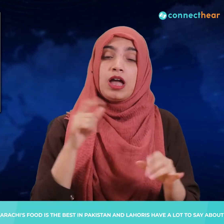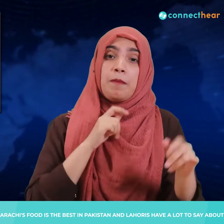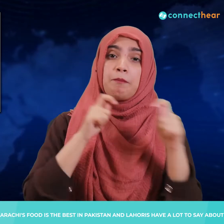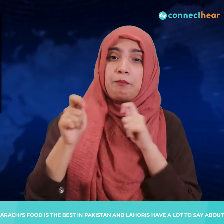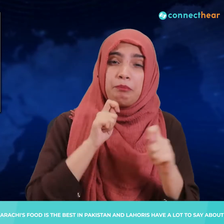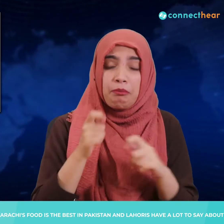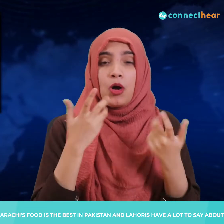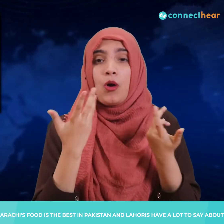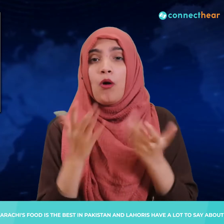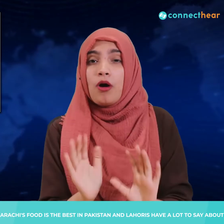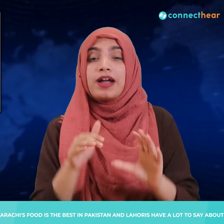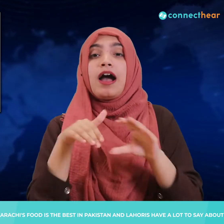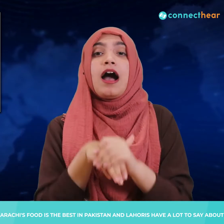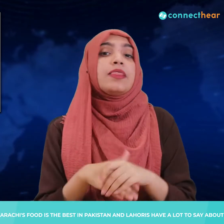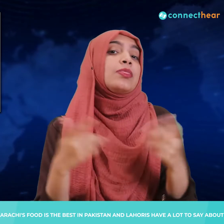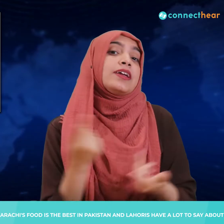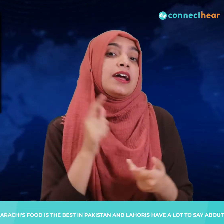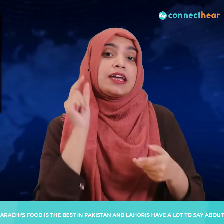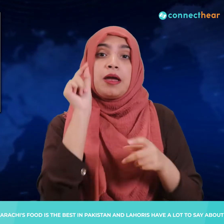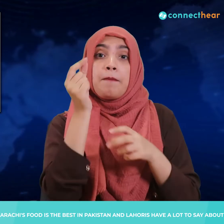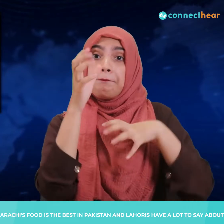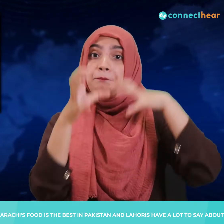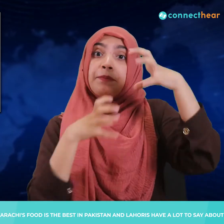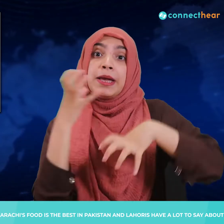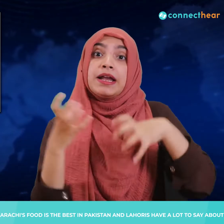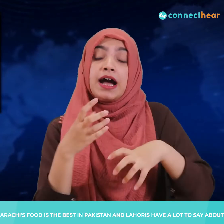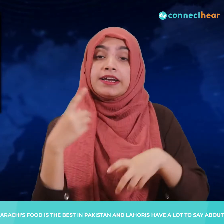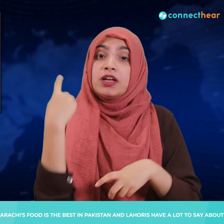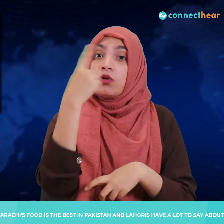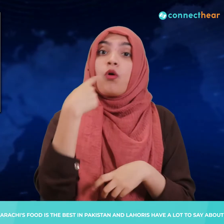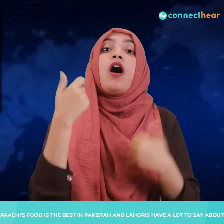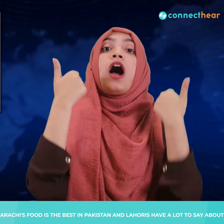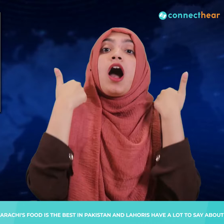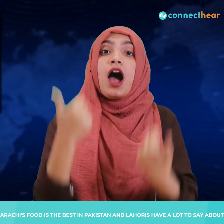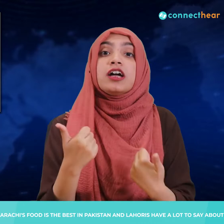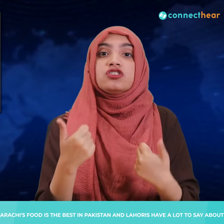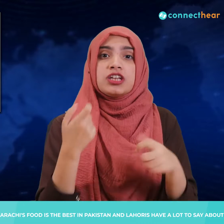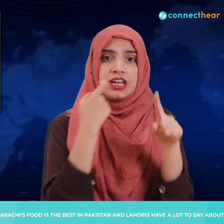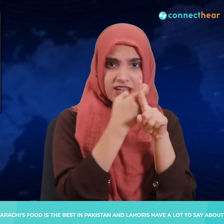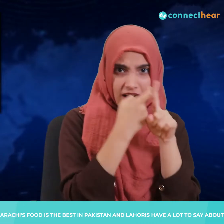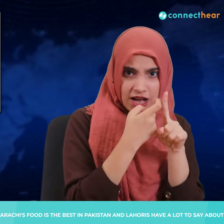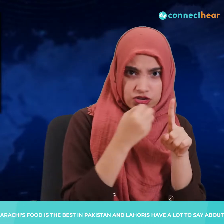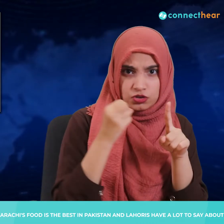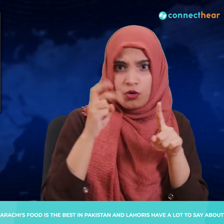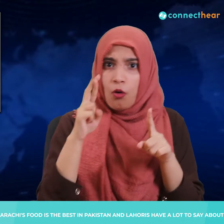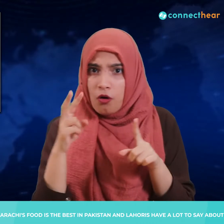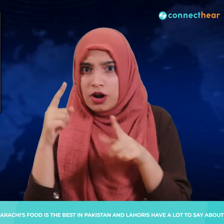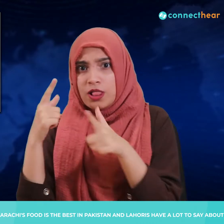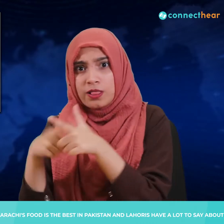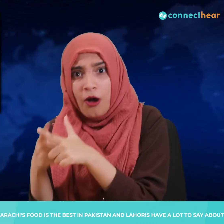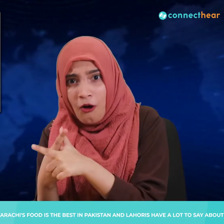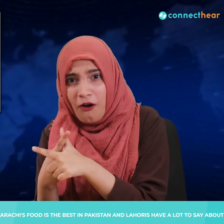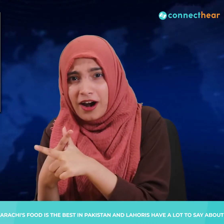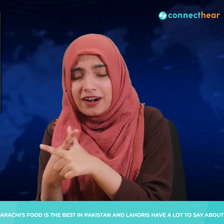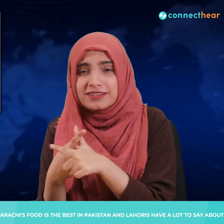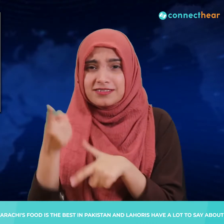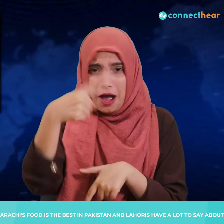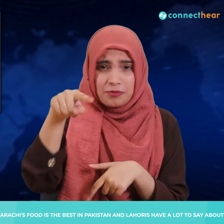the ancient and unsolvable debate of who does biryani better, Karachi or Lahore. When